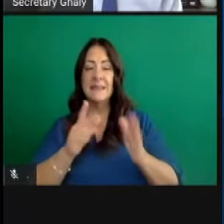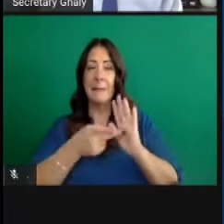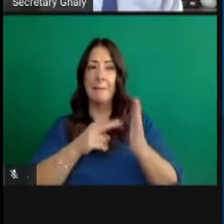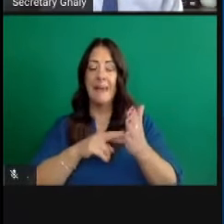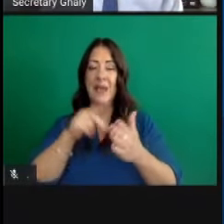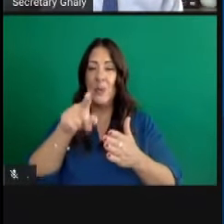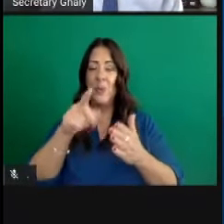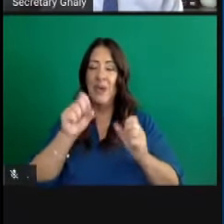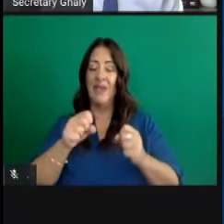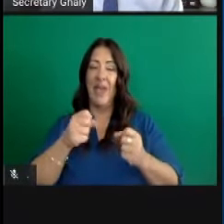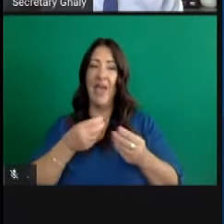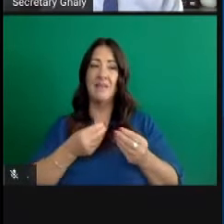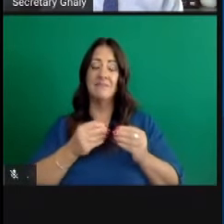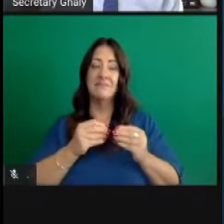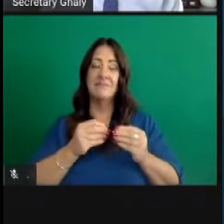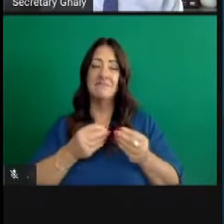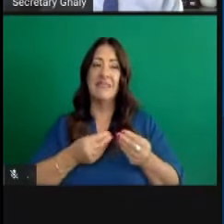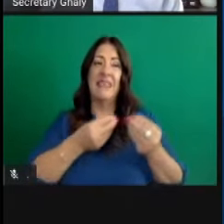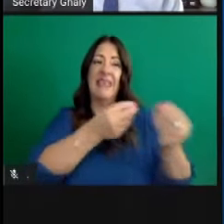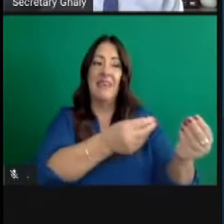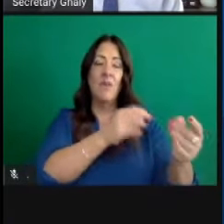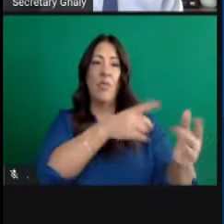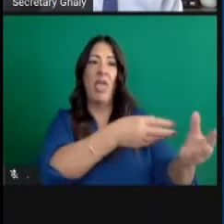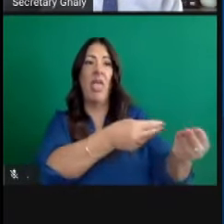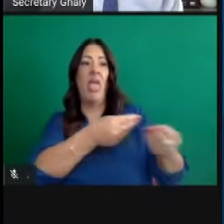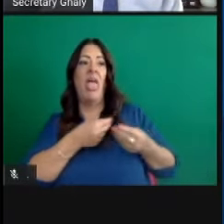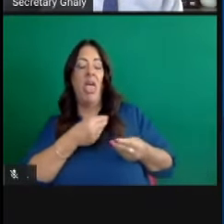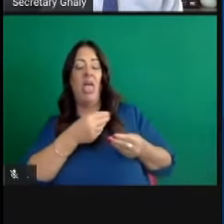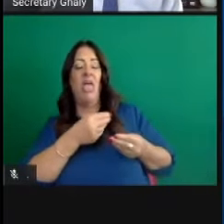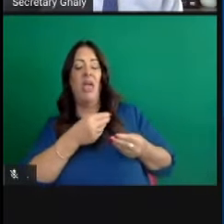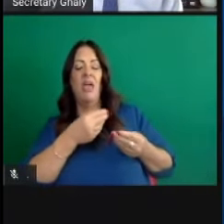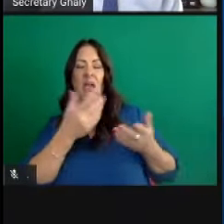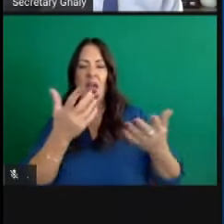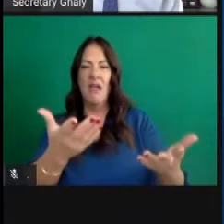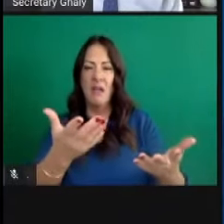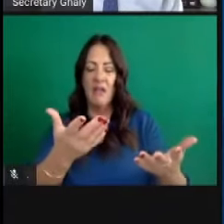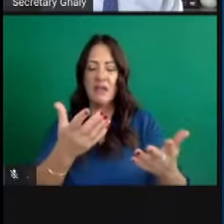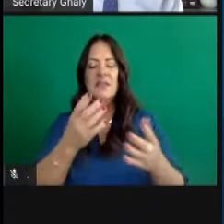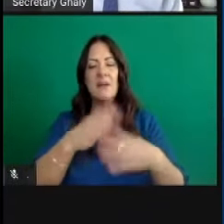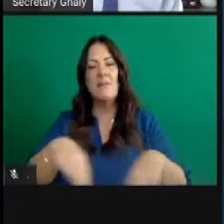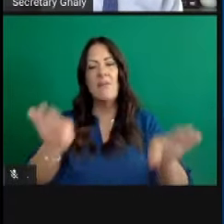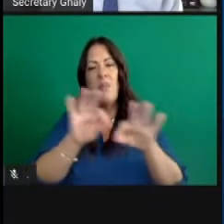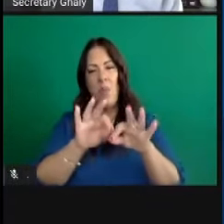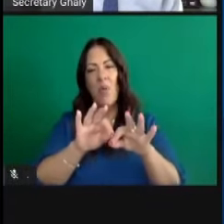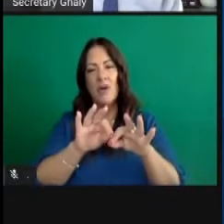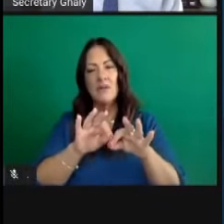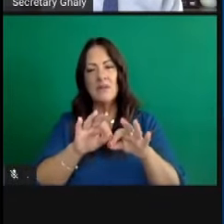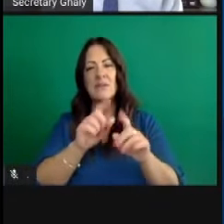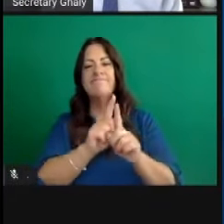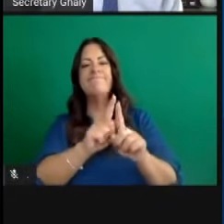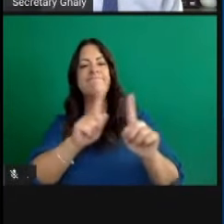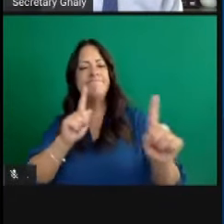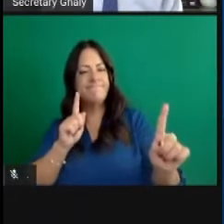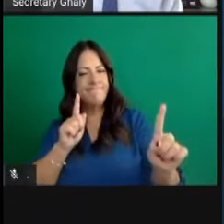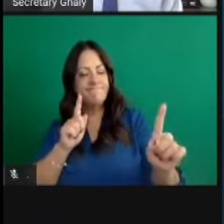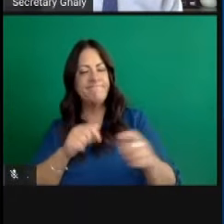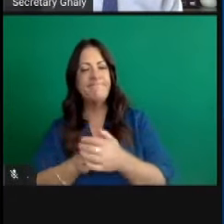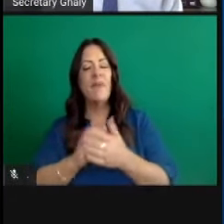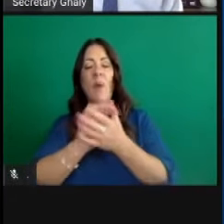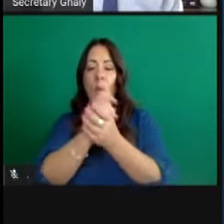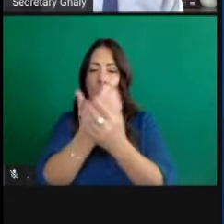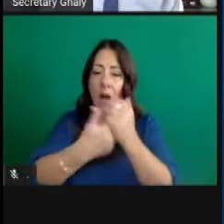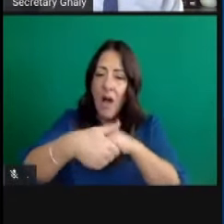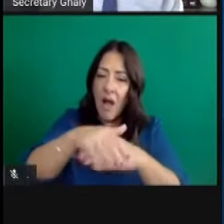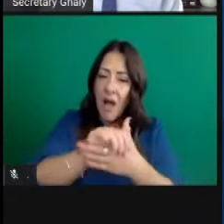the mask is still a very powerful tool. Maintaining that physical distancing, washing your hands, minimizing